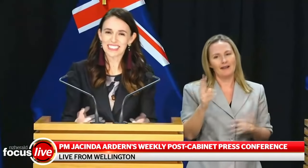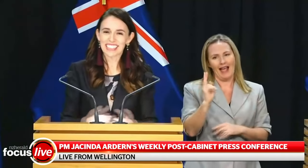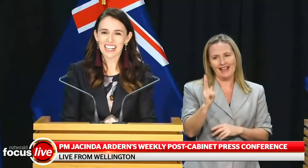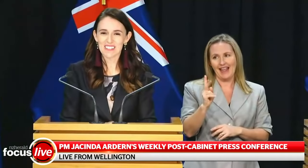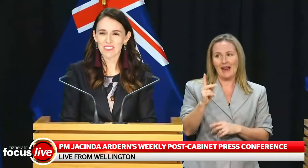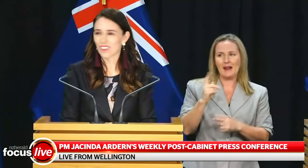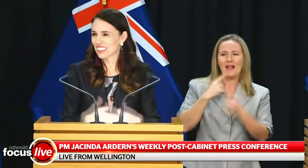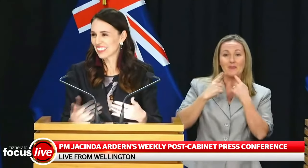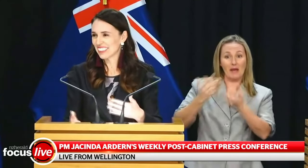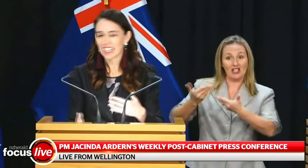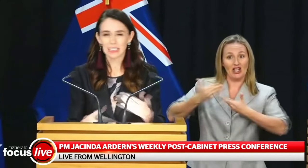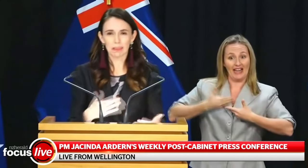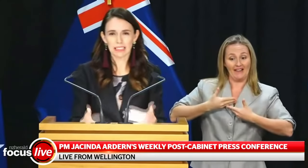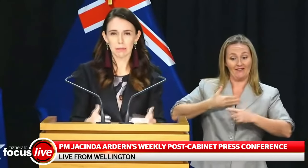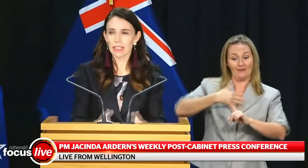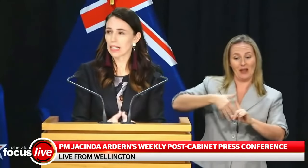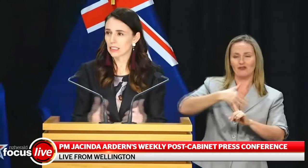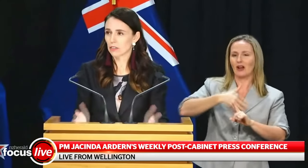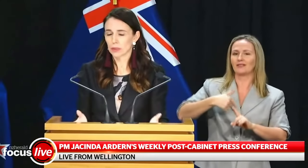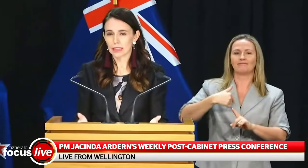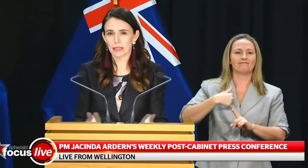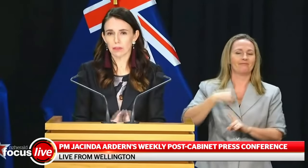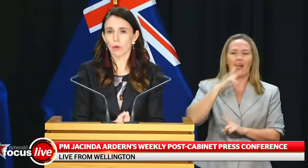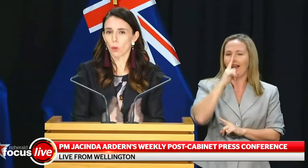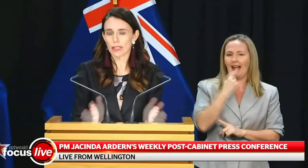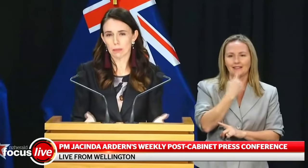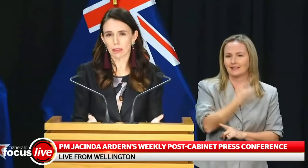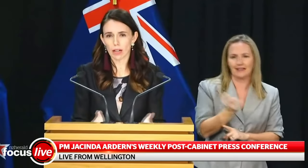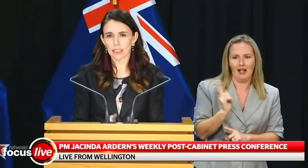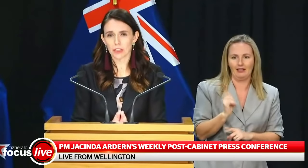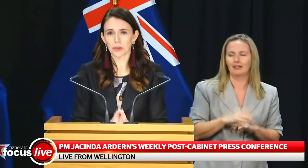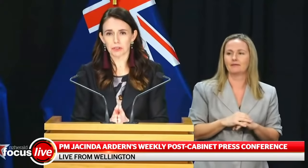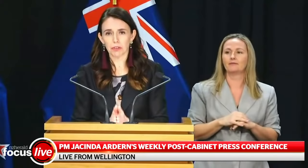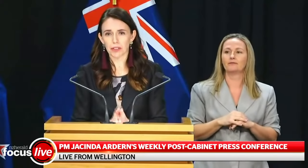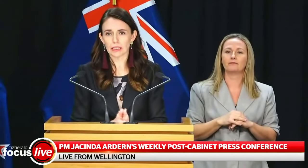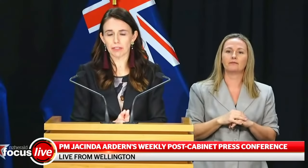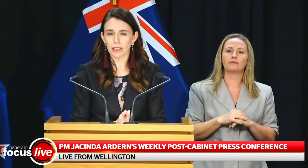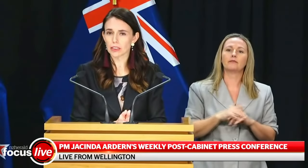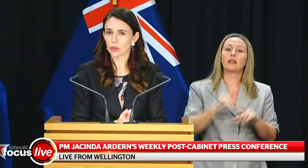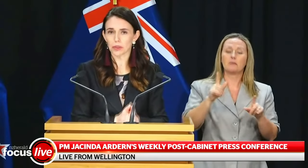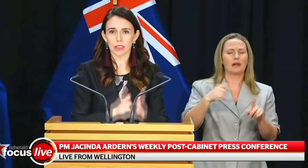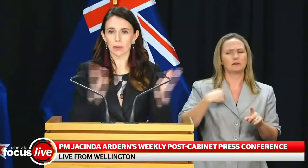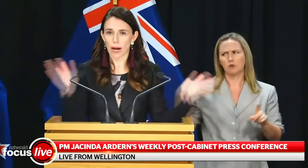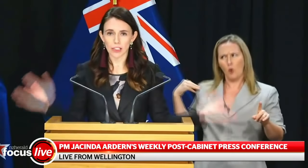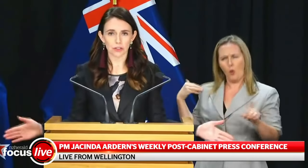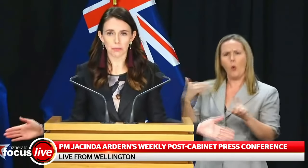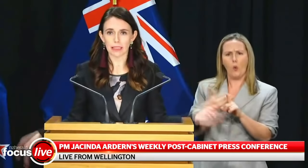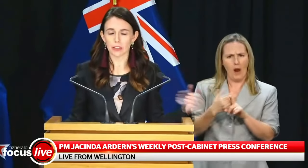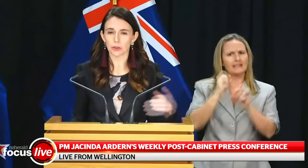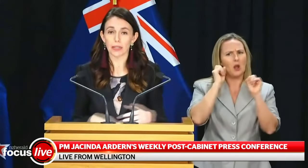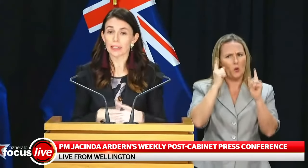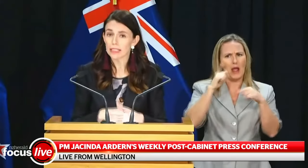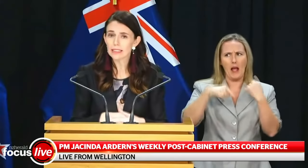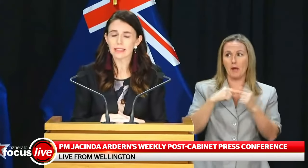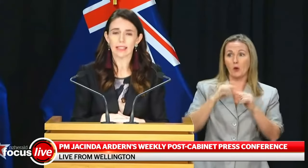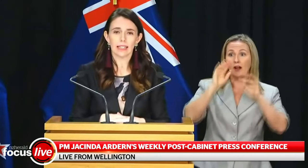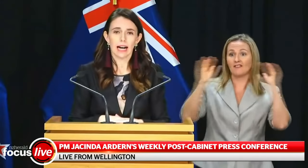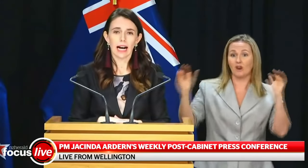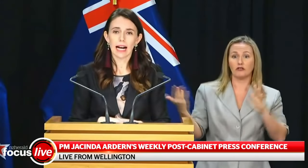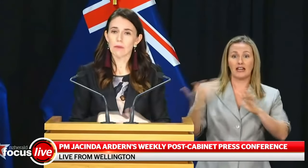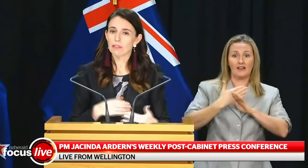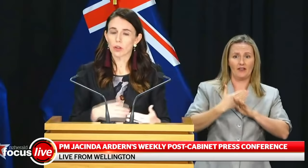not always obviously explicit about. As I've always said, we've always been live to issues of foreign interference across a range of potential